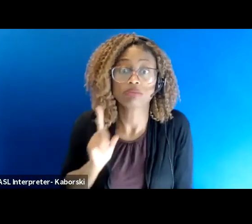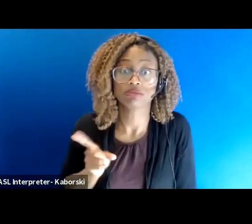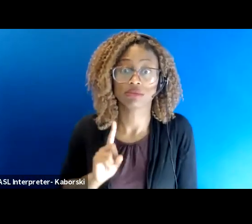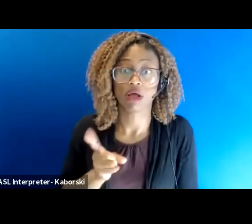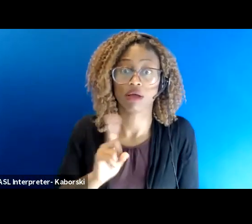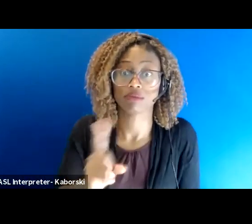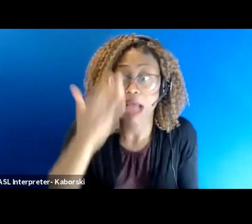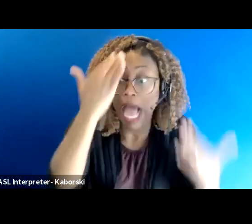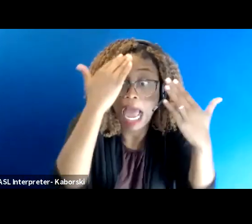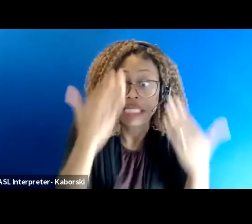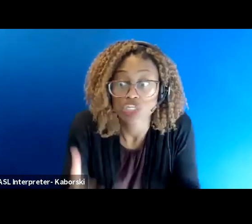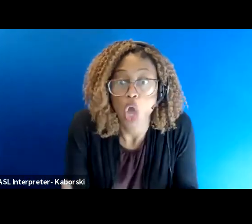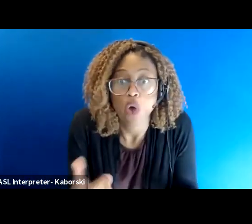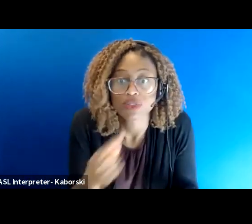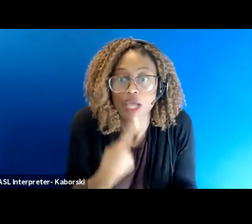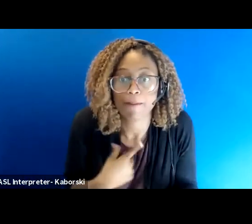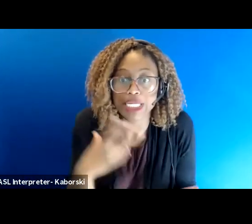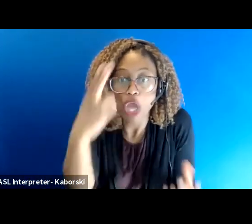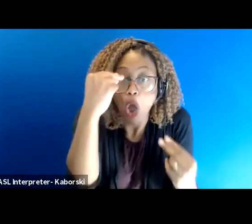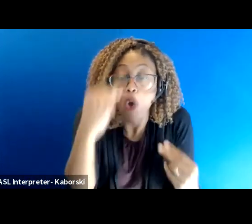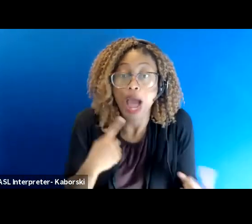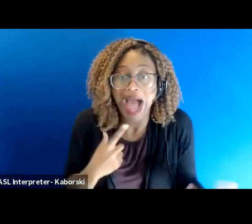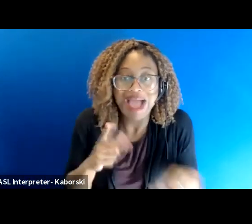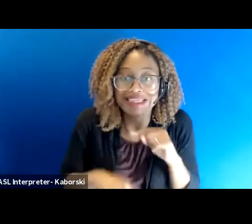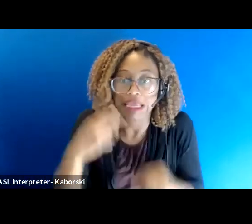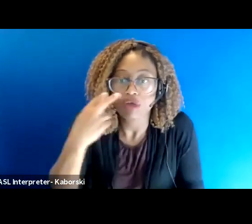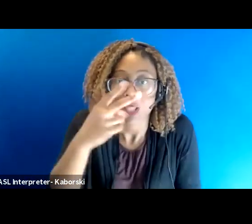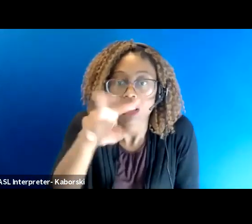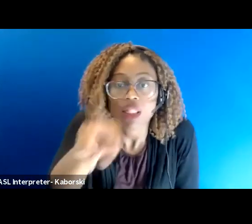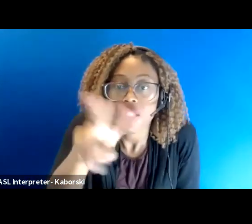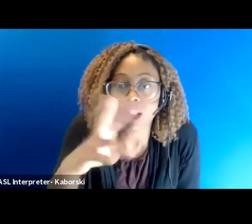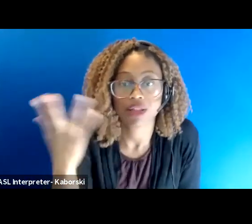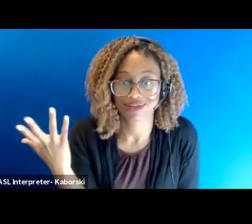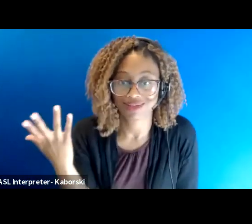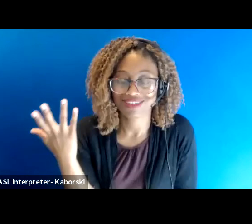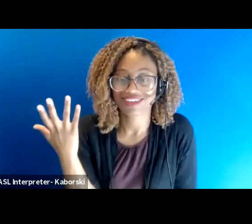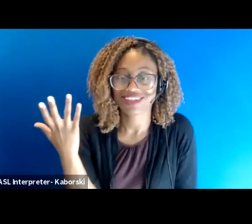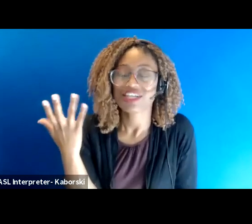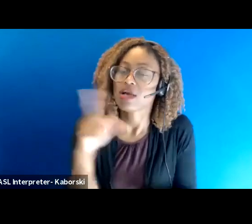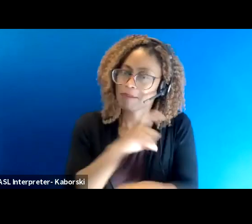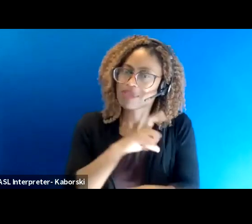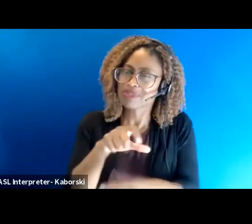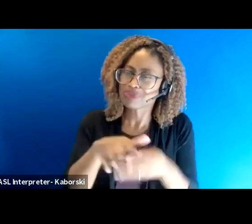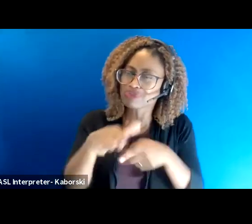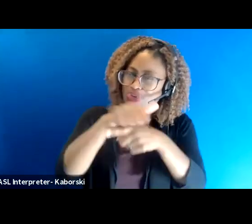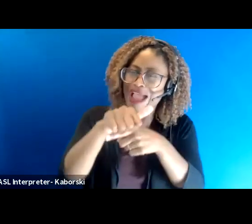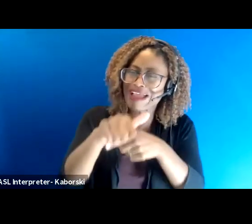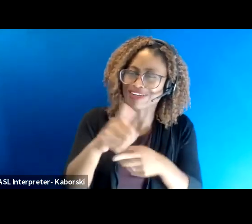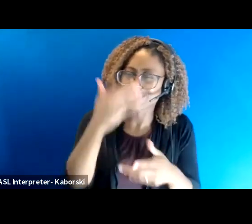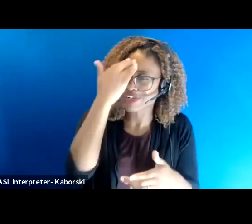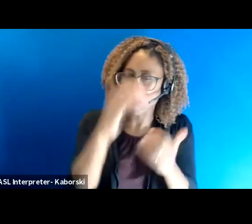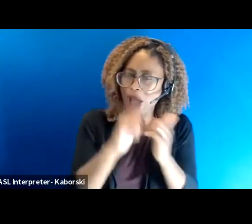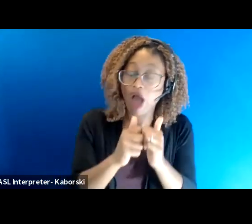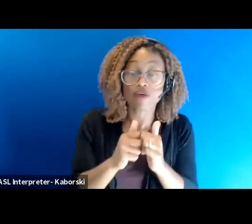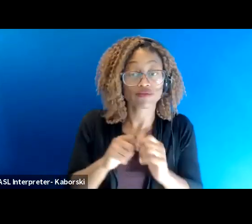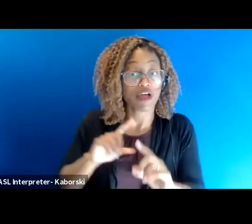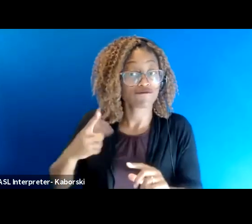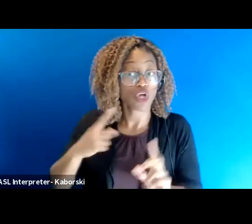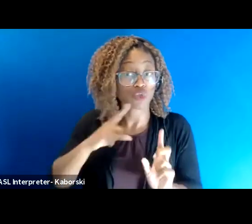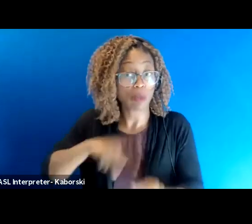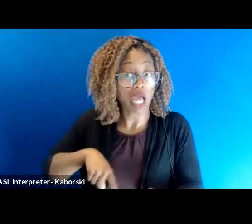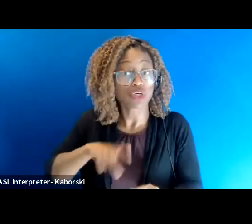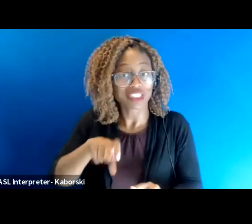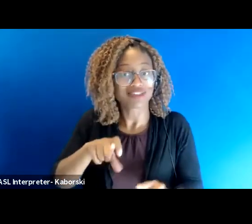So the police officers not only need to be trained, or first responders not only need to be